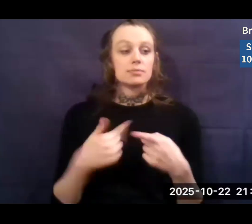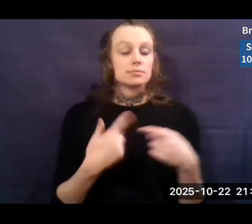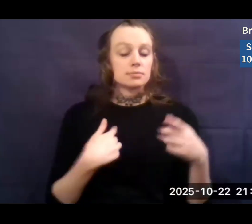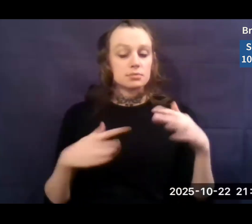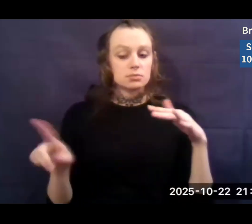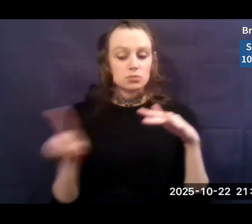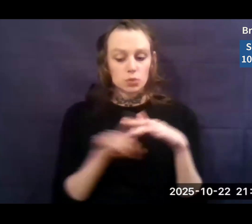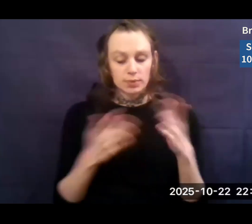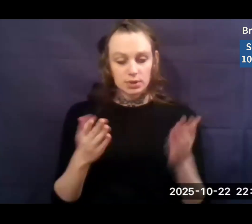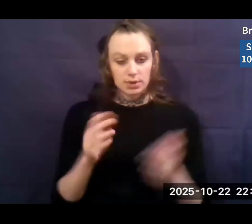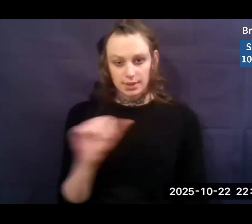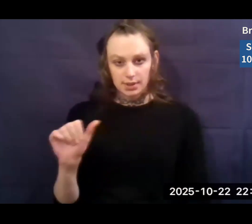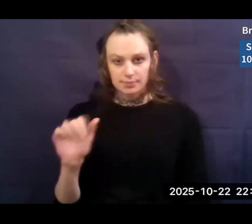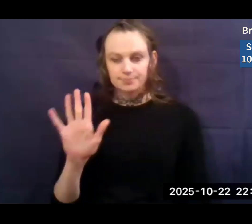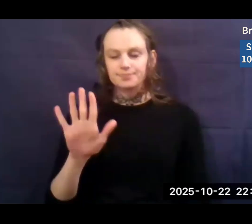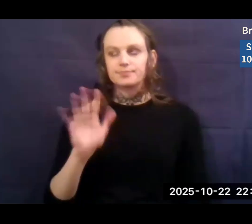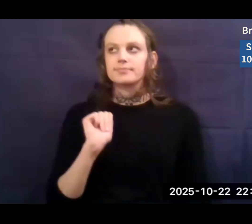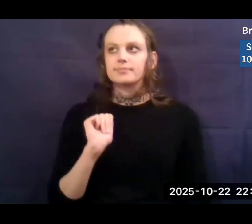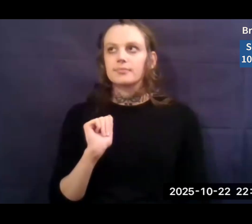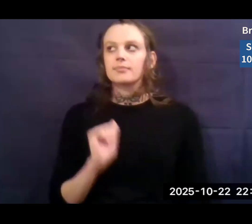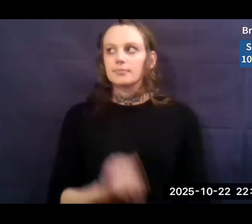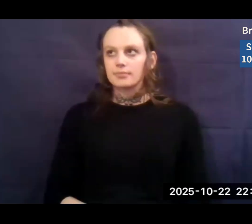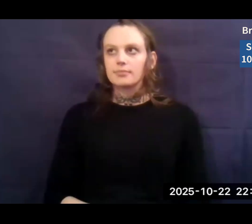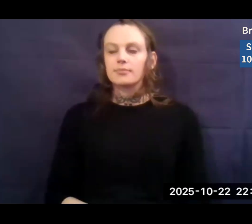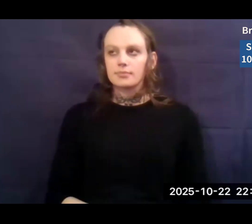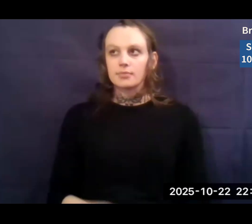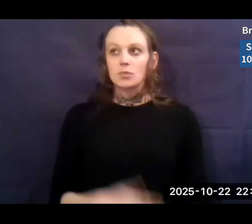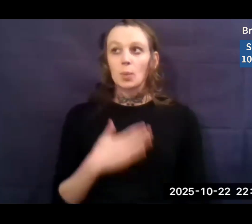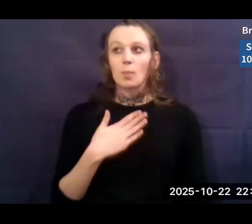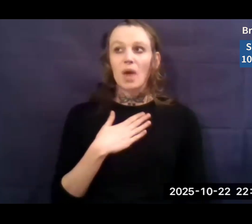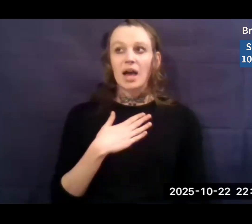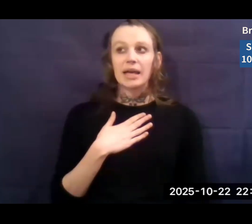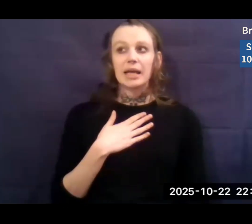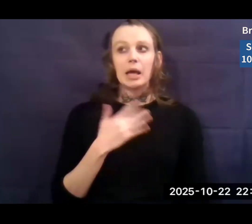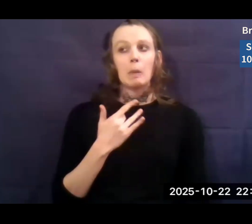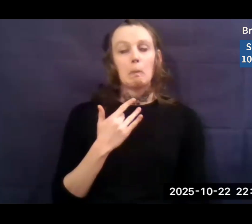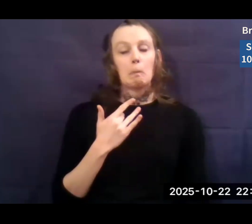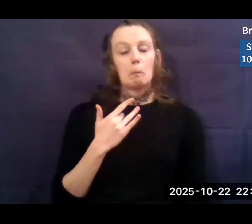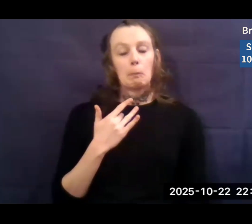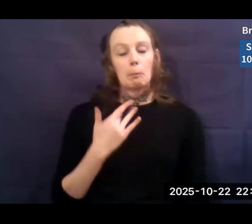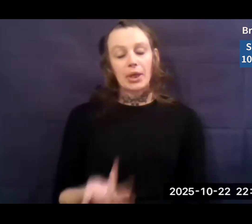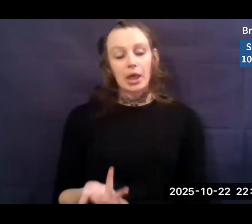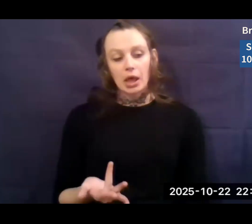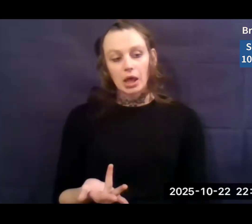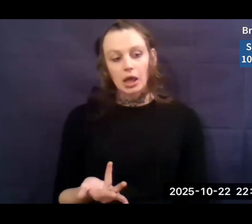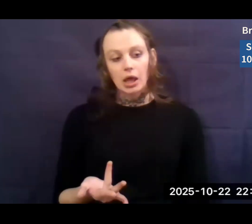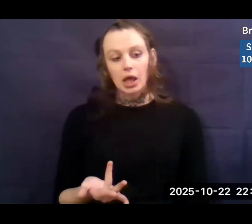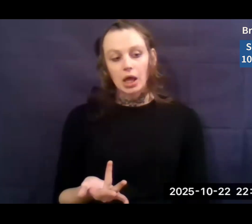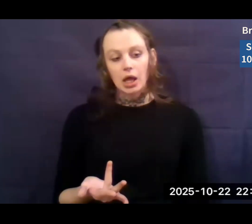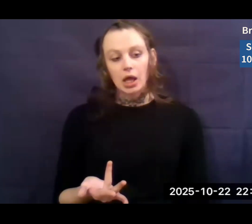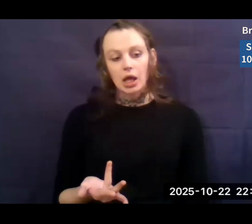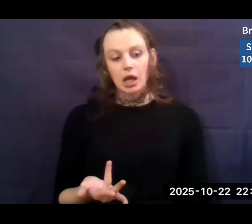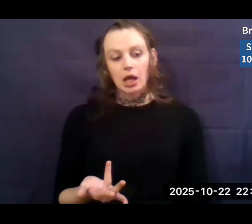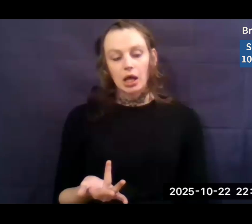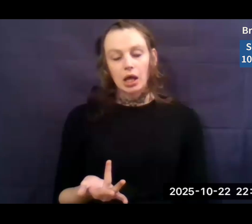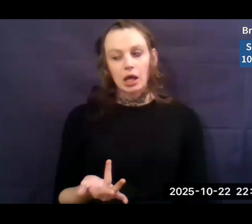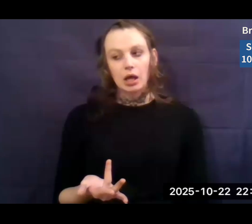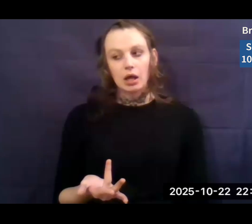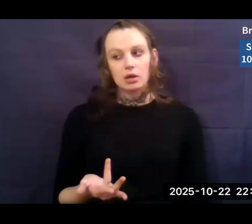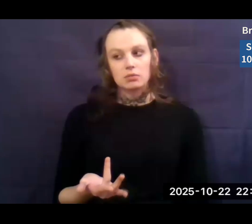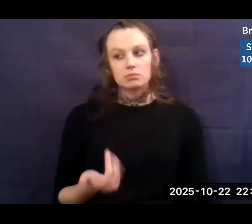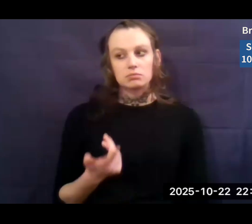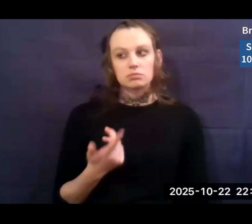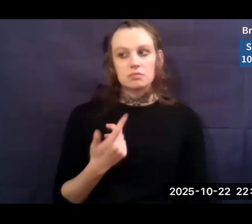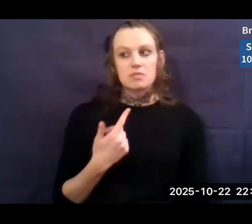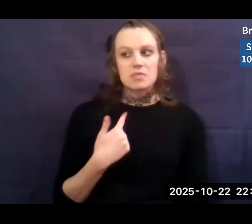here, well, my inclination is to always put myself on some